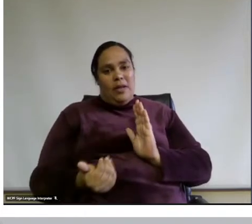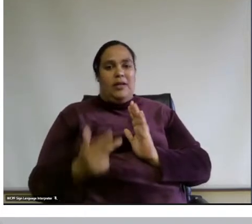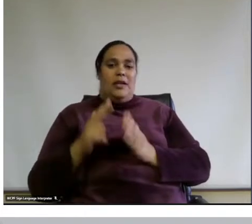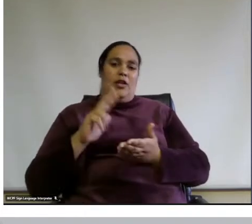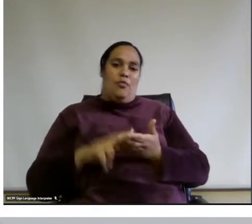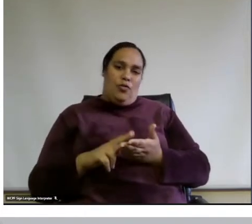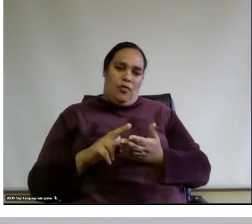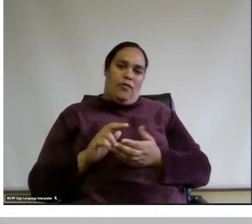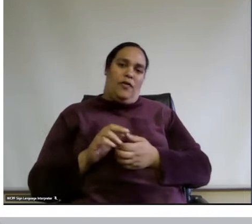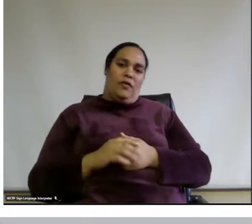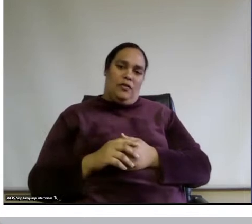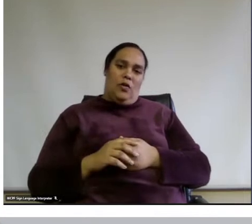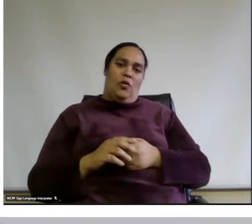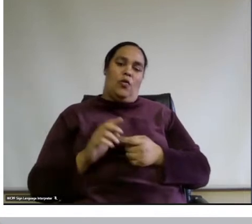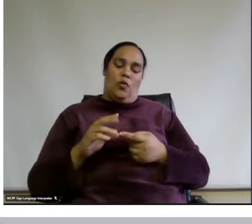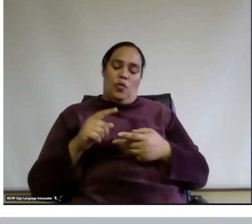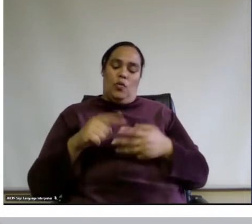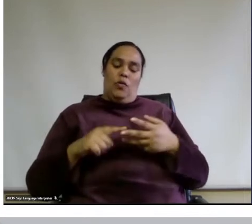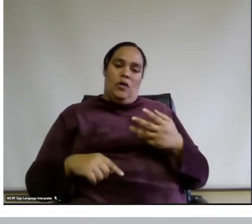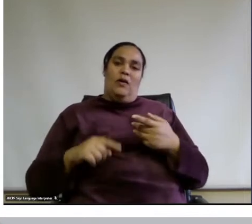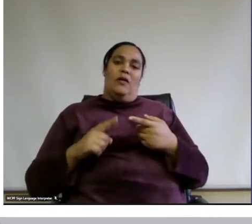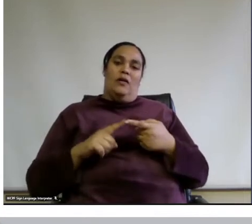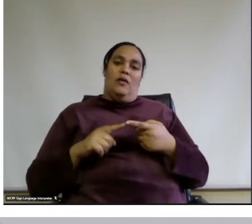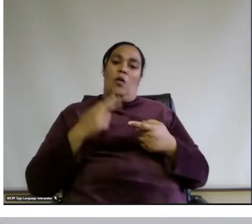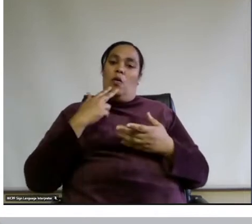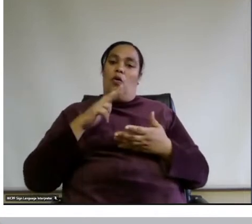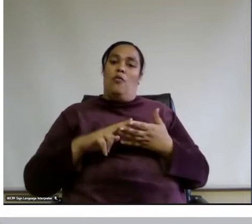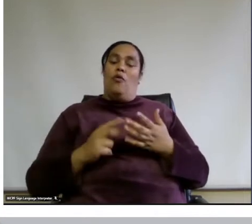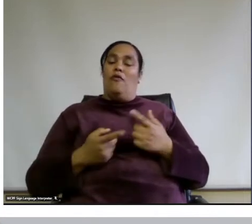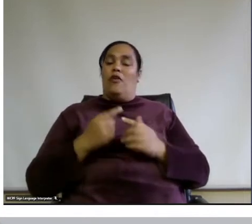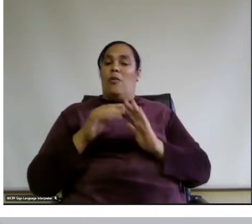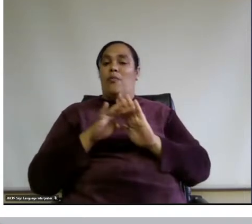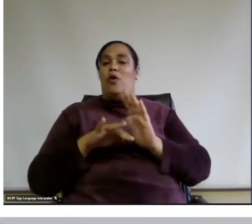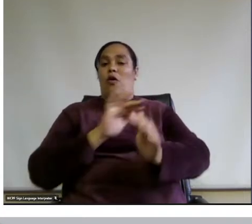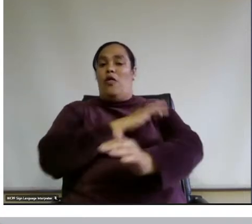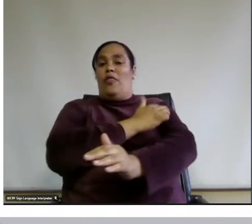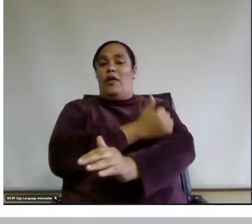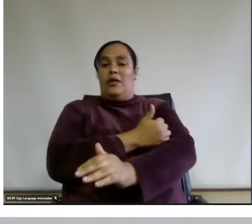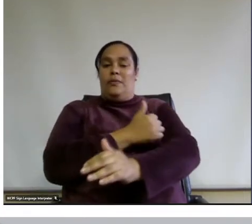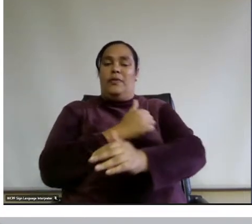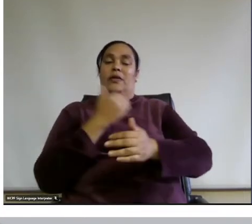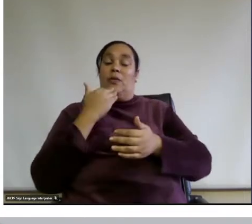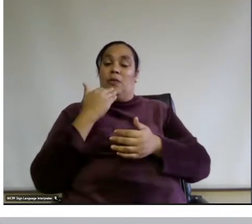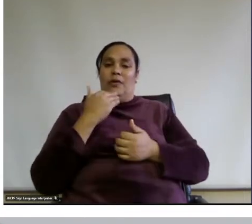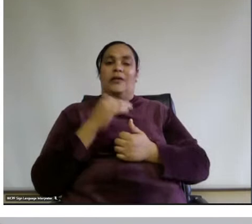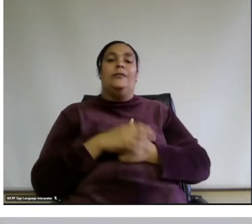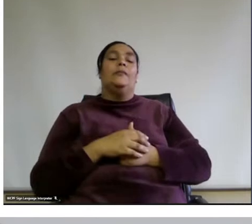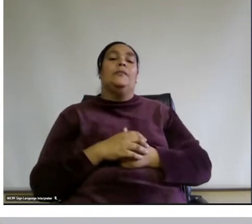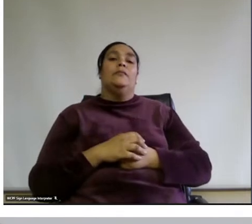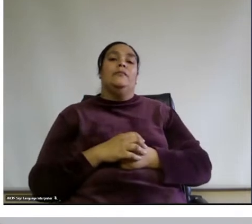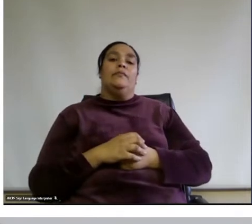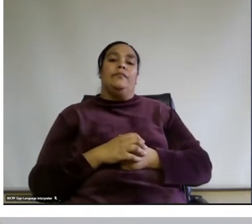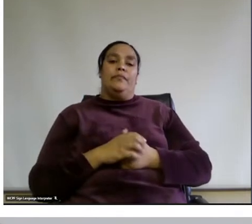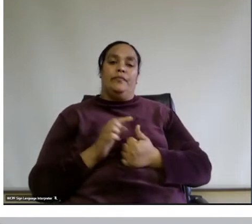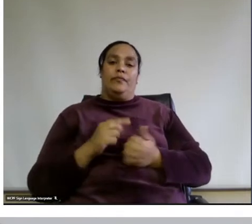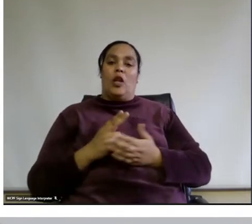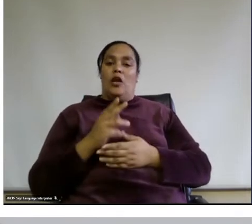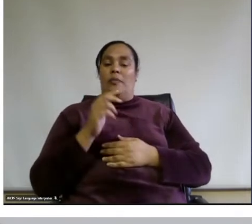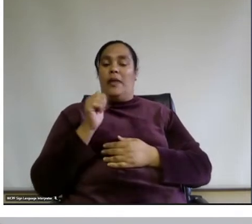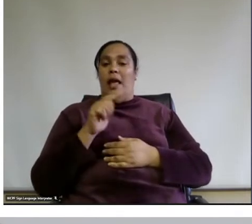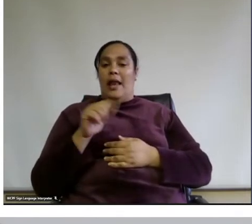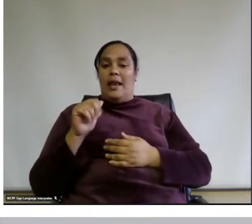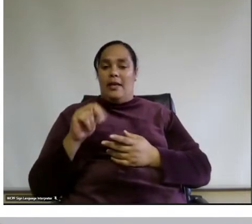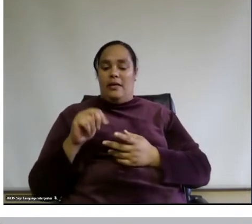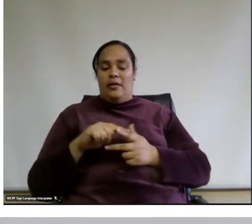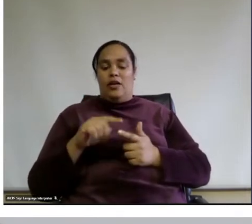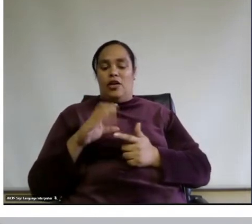approved. The following member motions have been approved by the programming authority as follows: Honourable Allen,